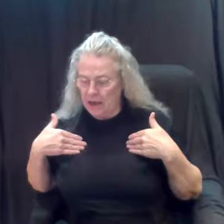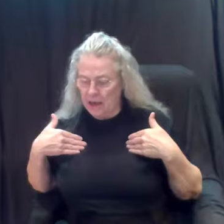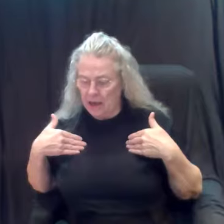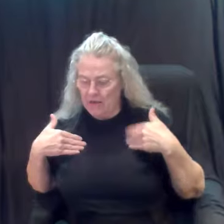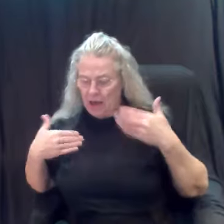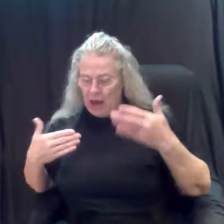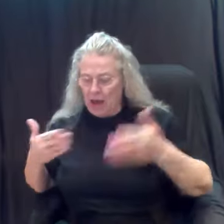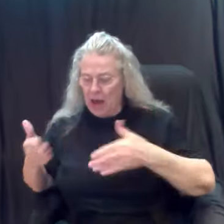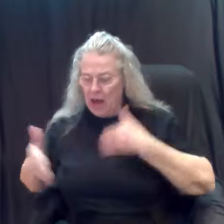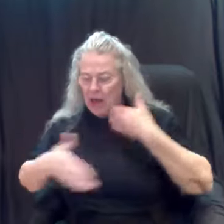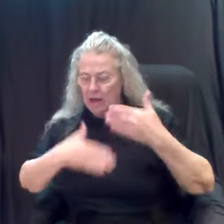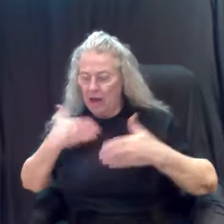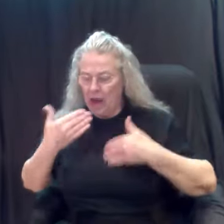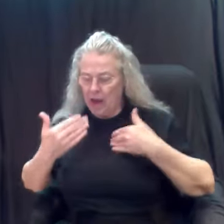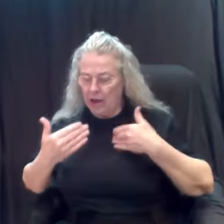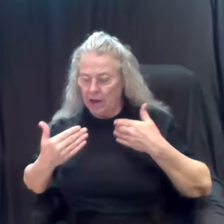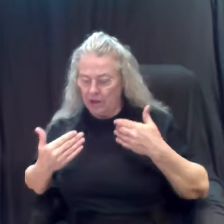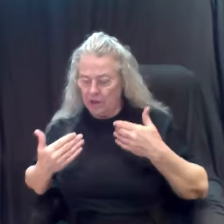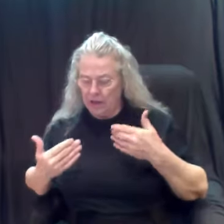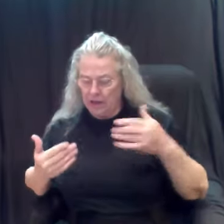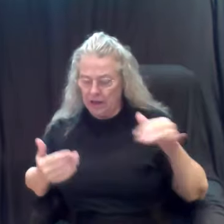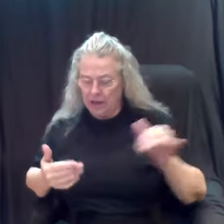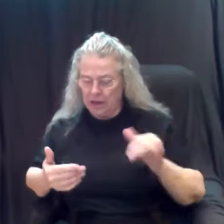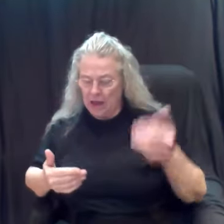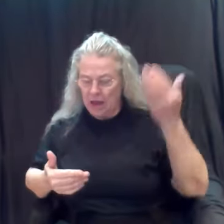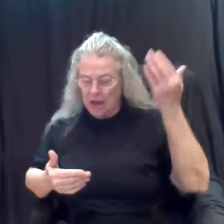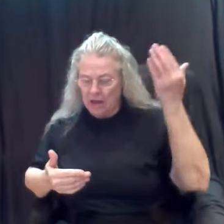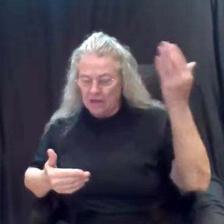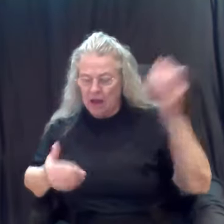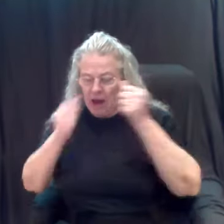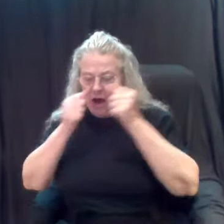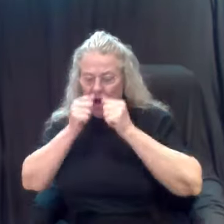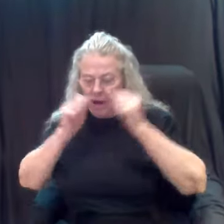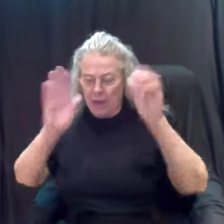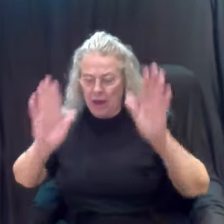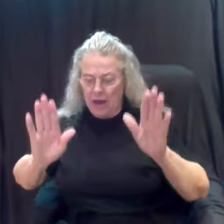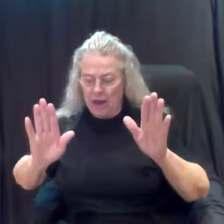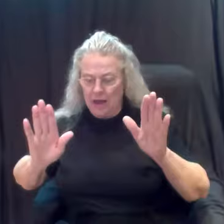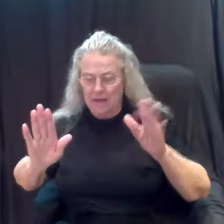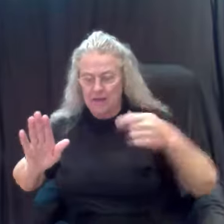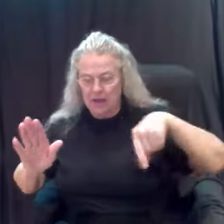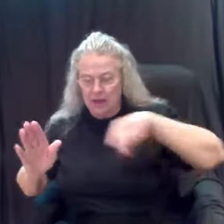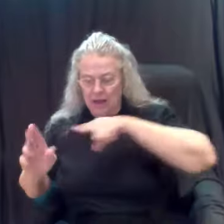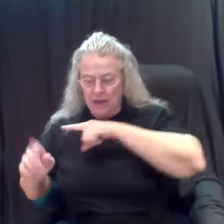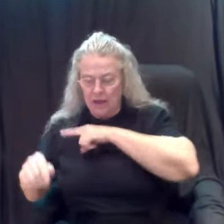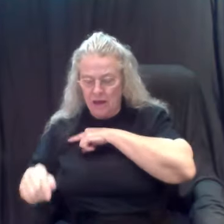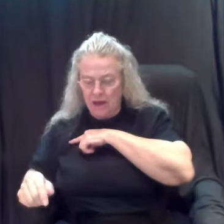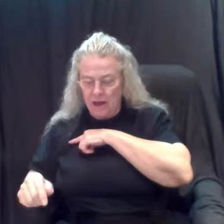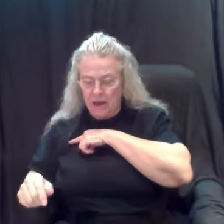receive, and gladly as thou blessed